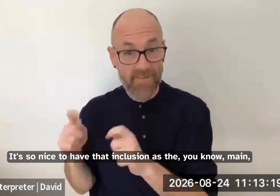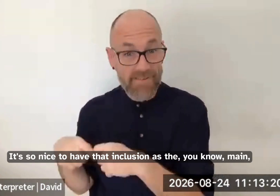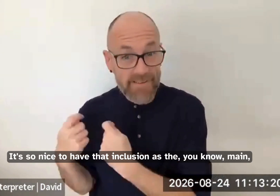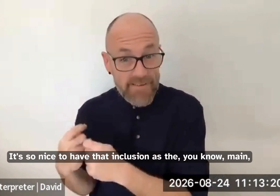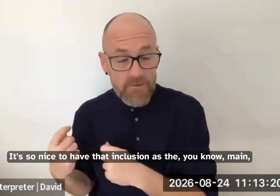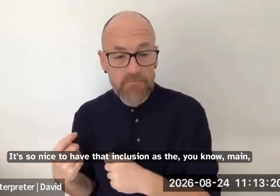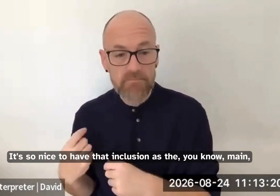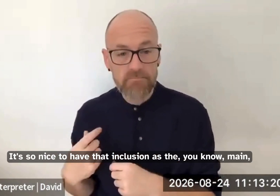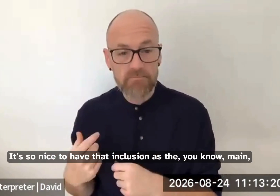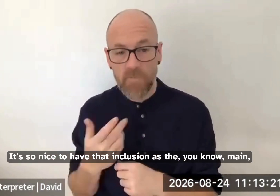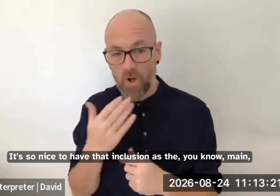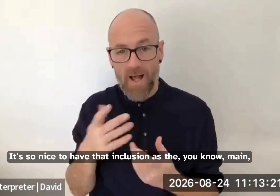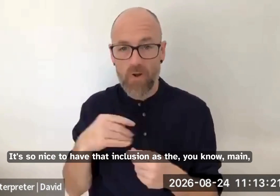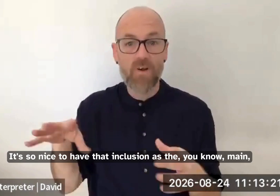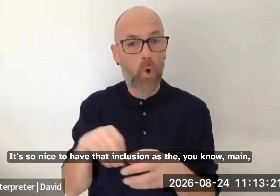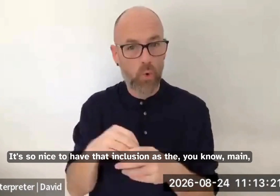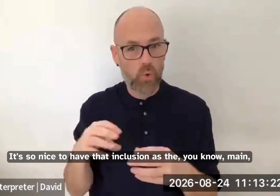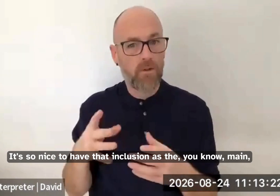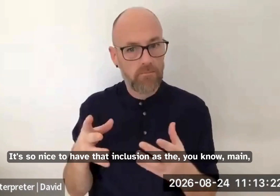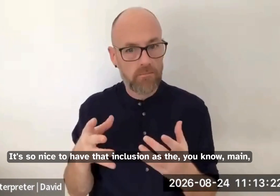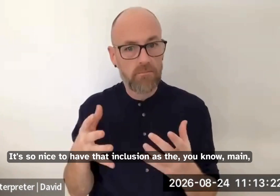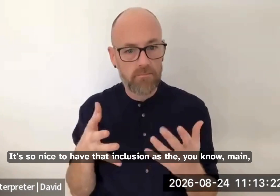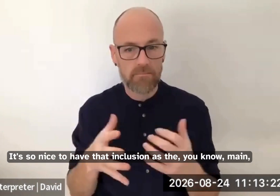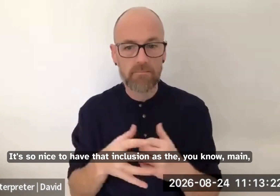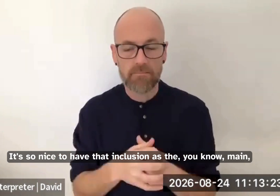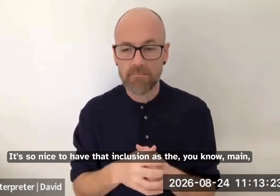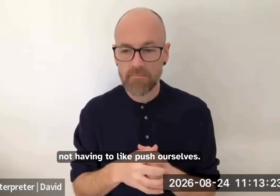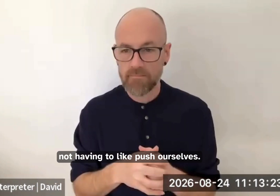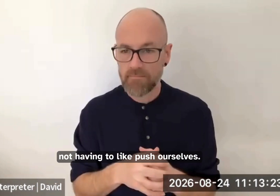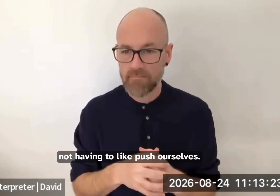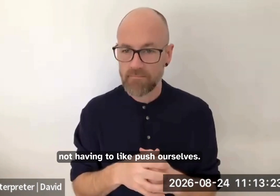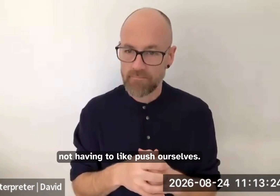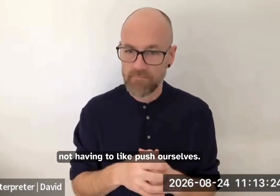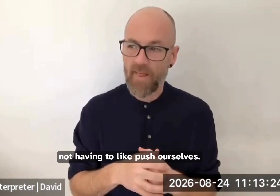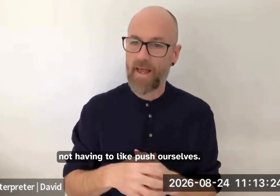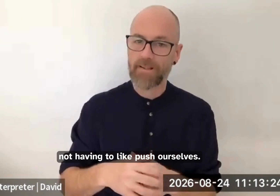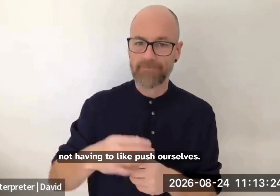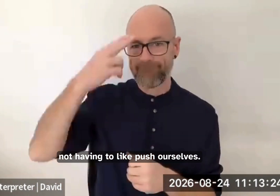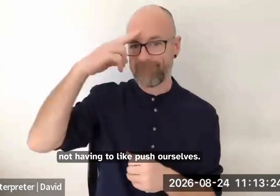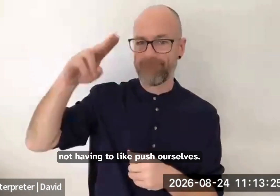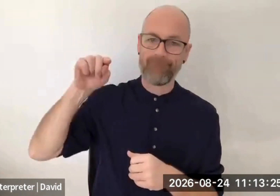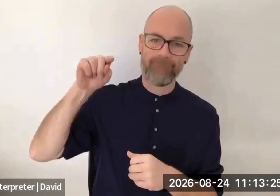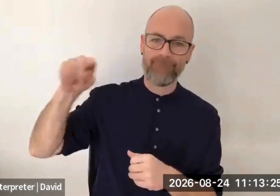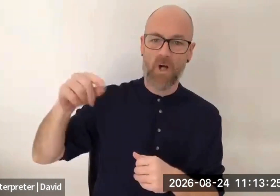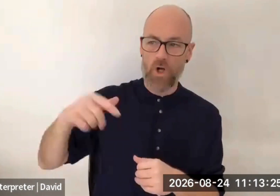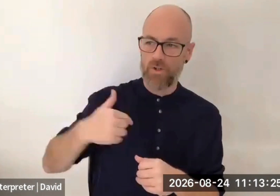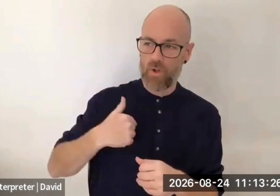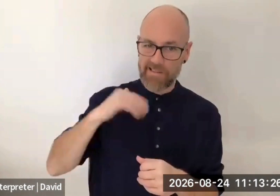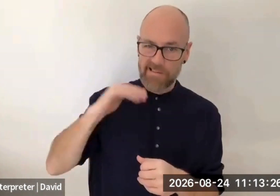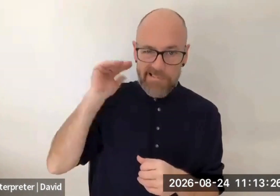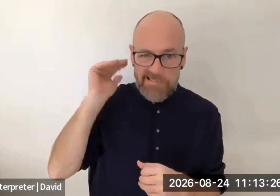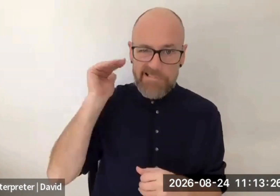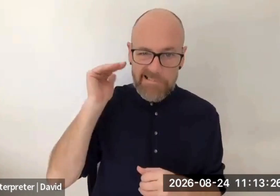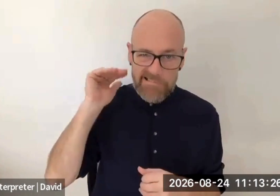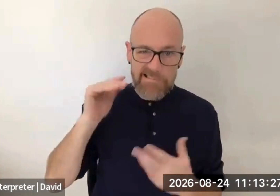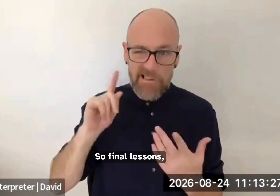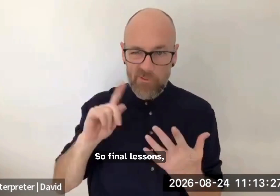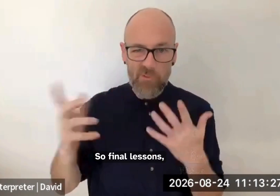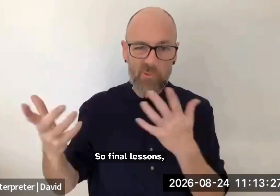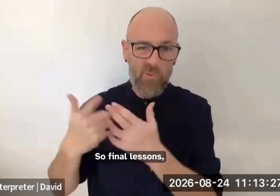that inclusion as the main, not having to like push ourselves.